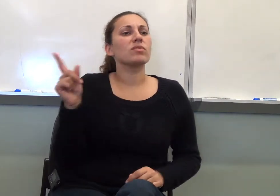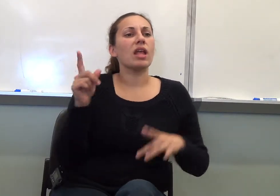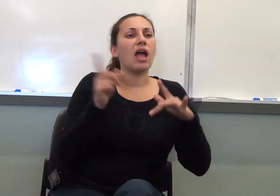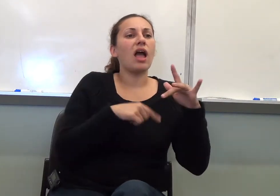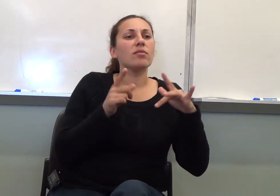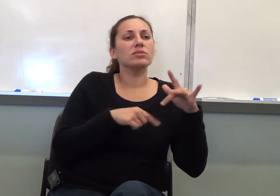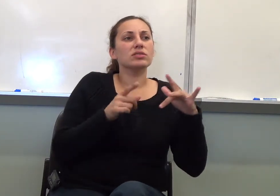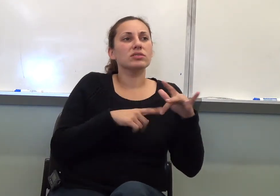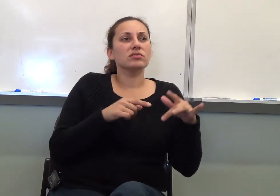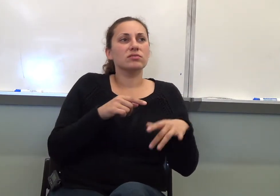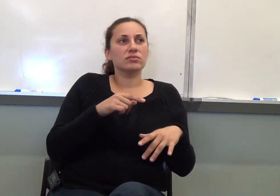right.